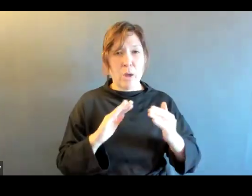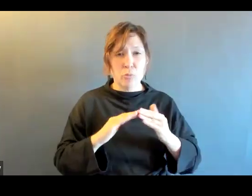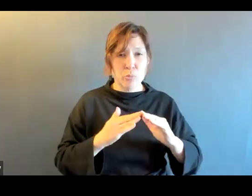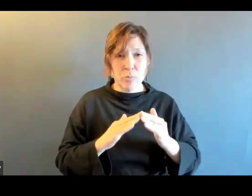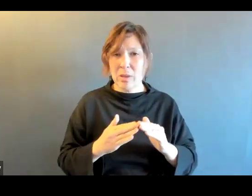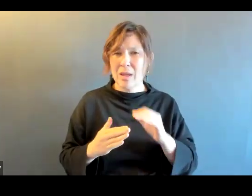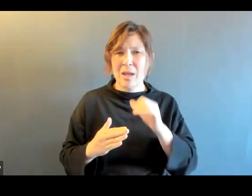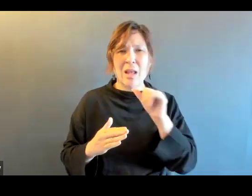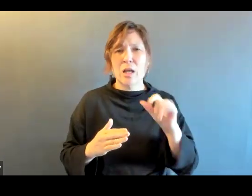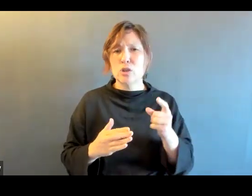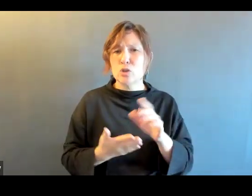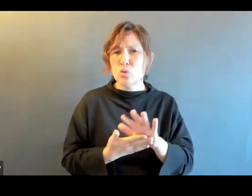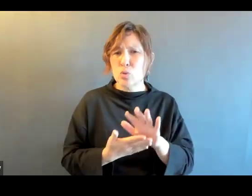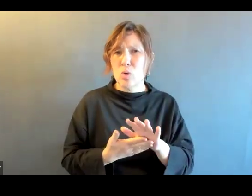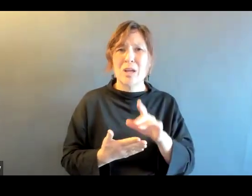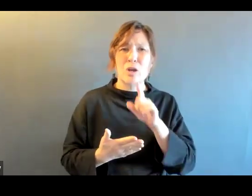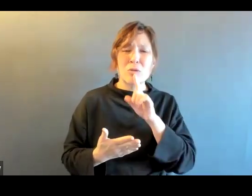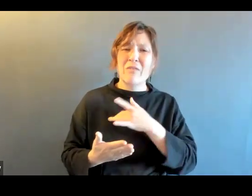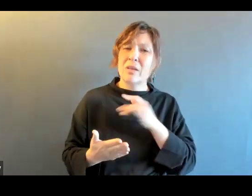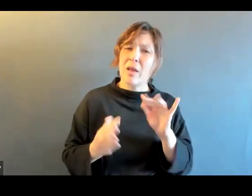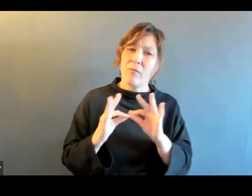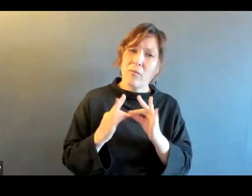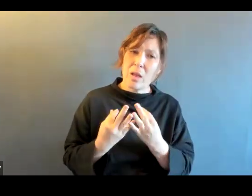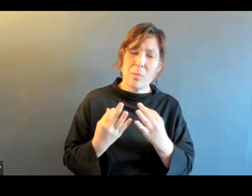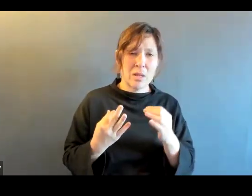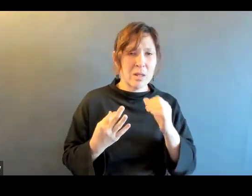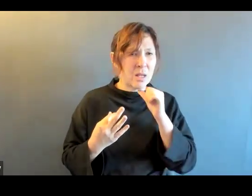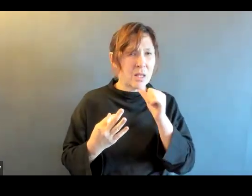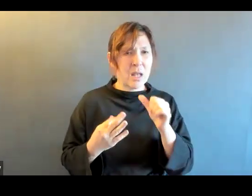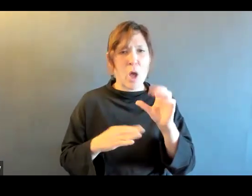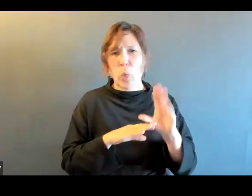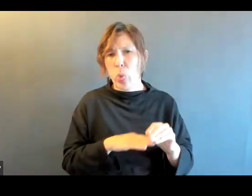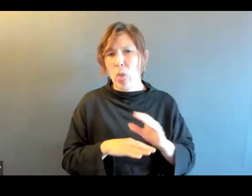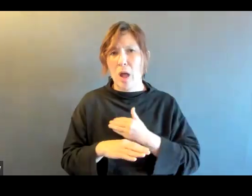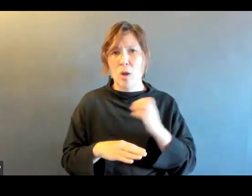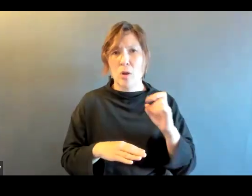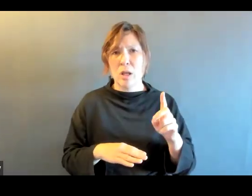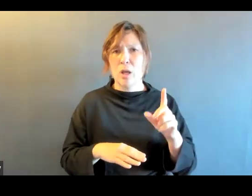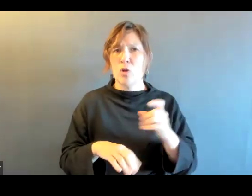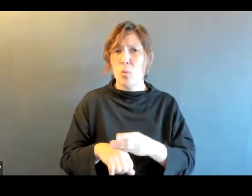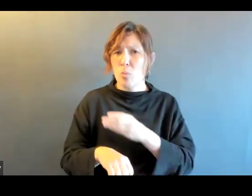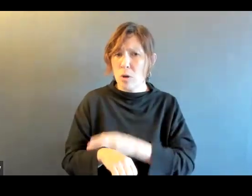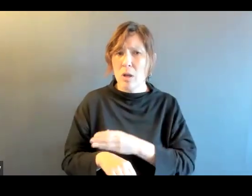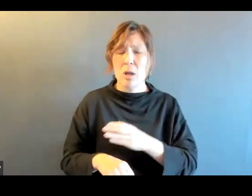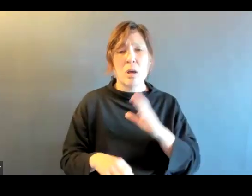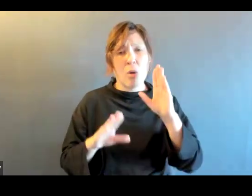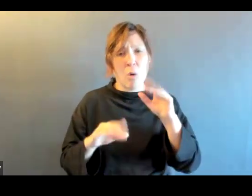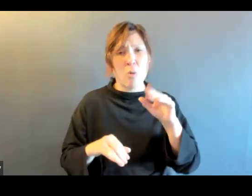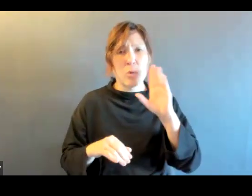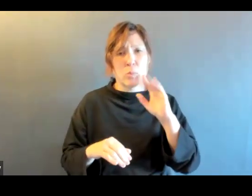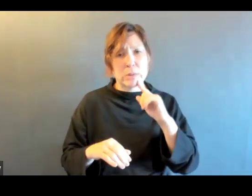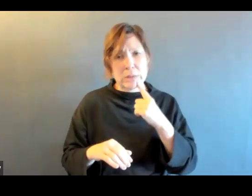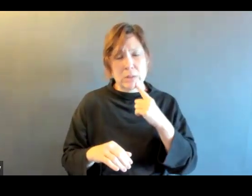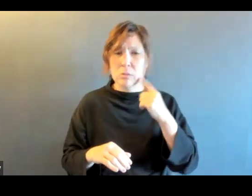a school but a family. Don't take away our education, improve it. Please take what I said into consideration. Thank